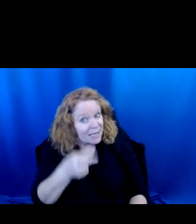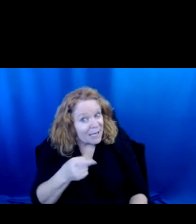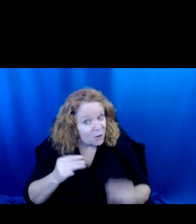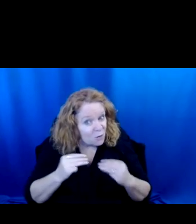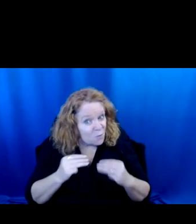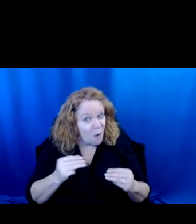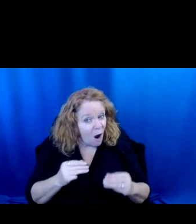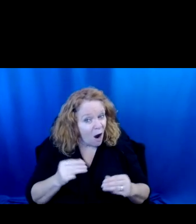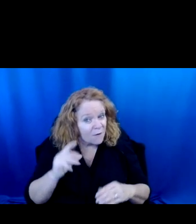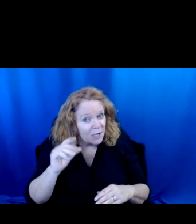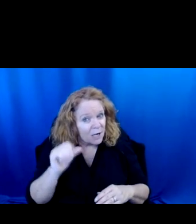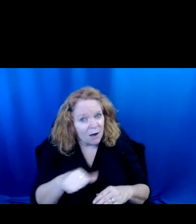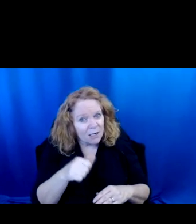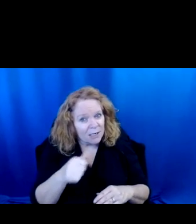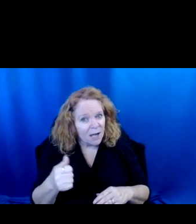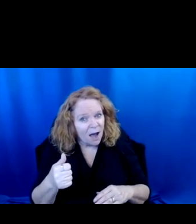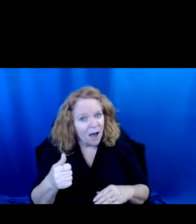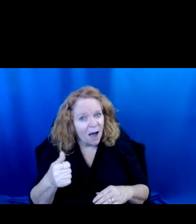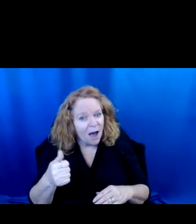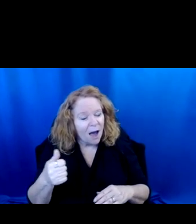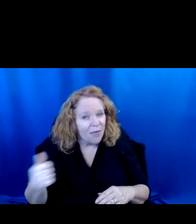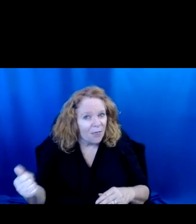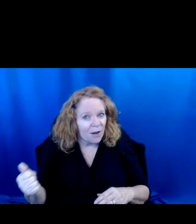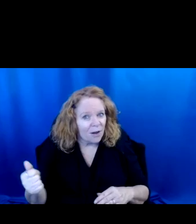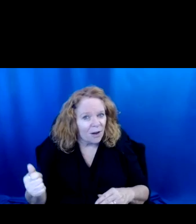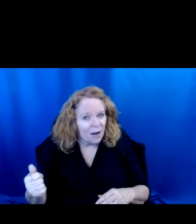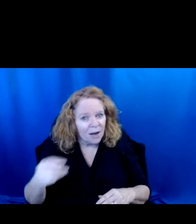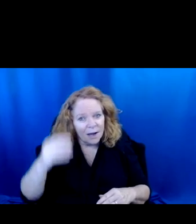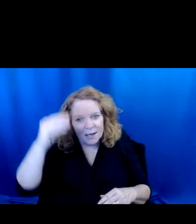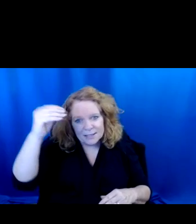see you, Marvin, on another